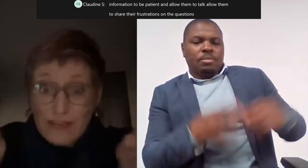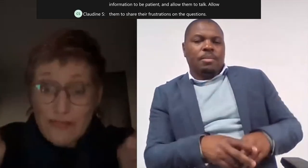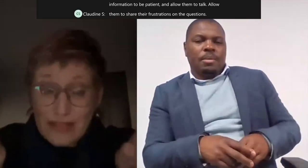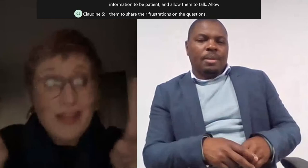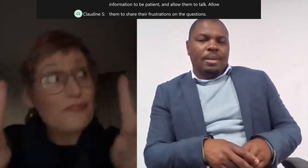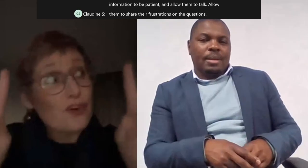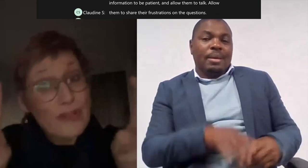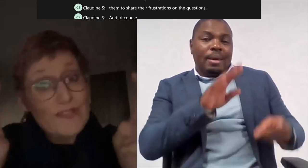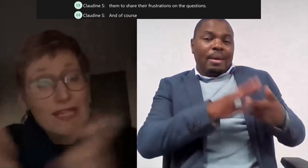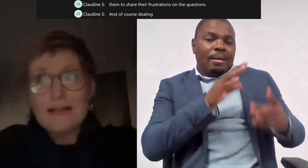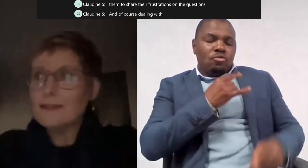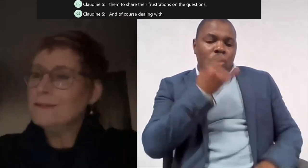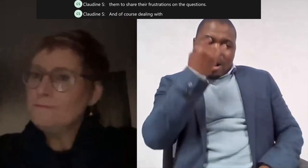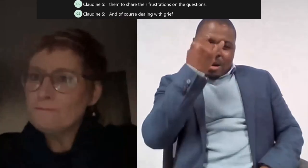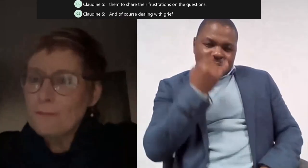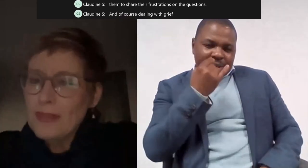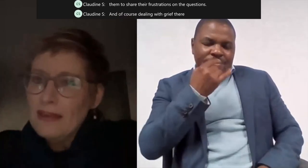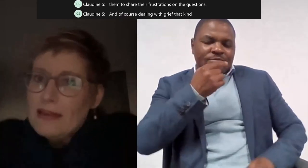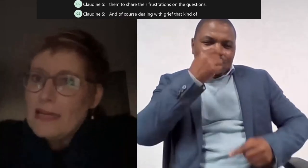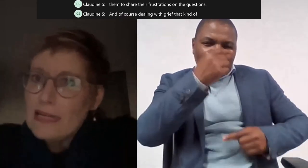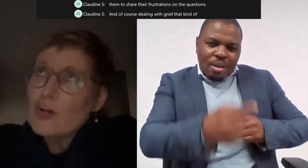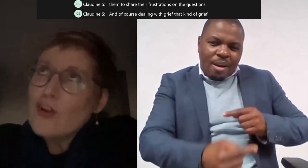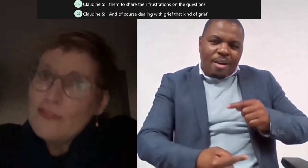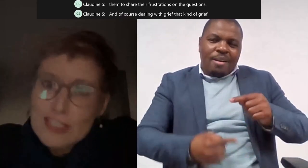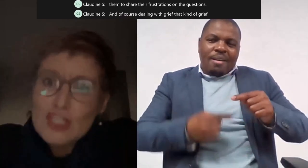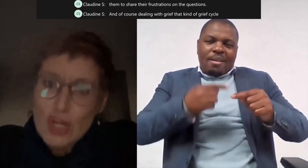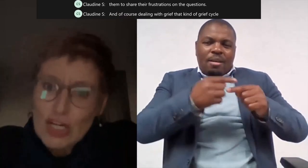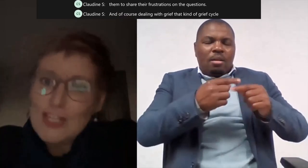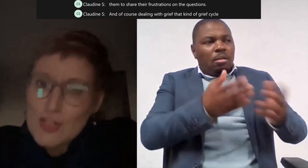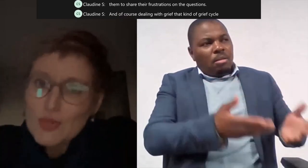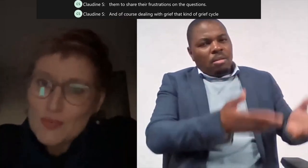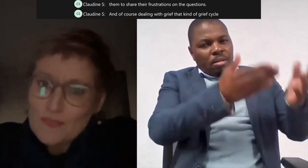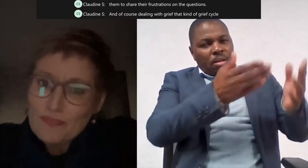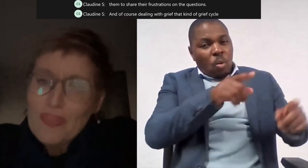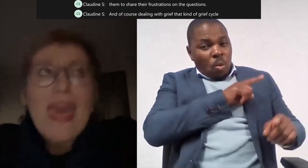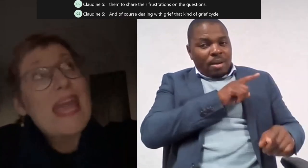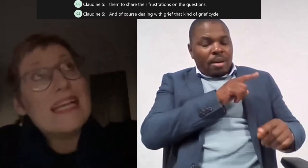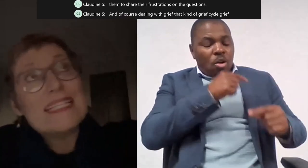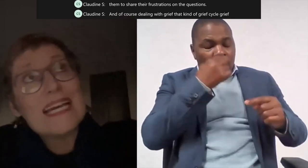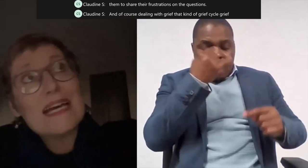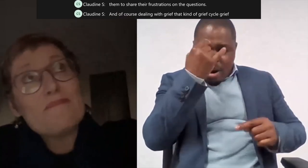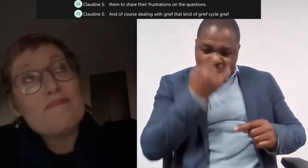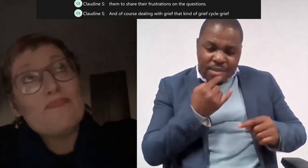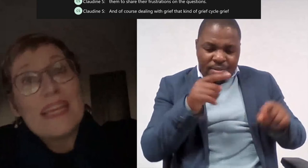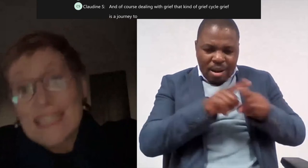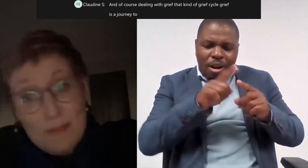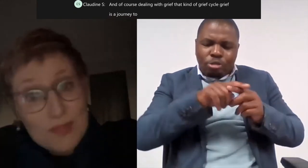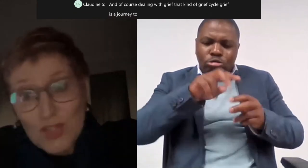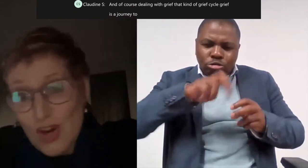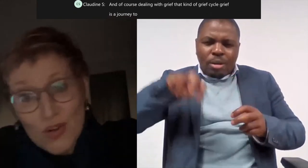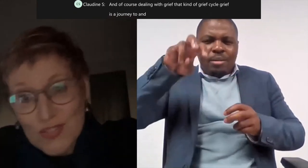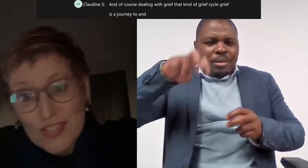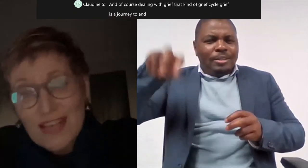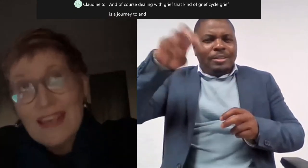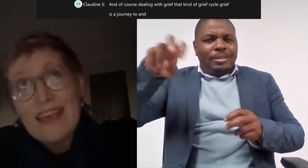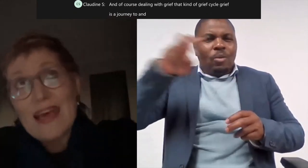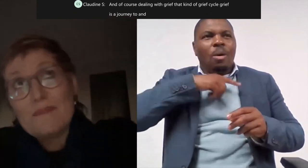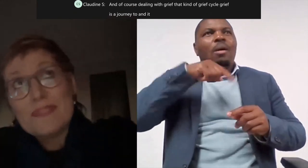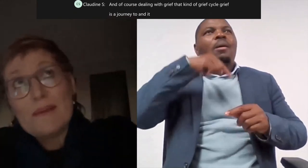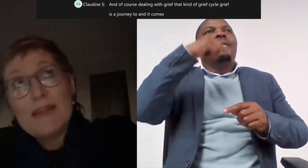with grief, that kind of grief cycle. Grief is a journey too. And it comes and